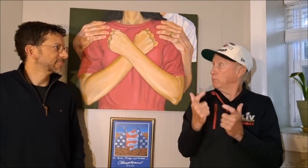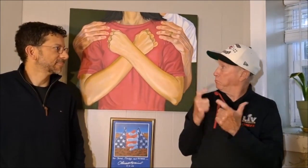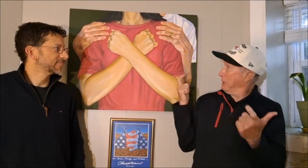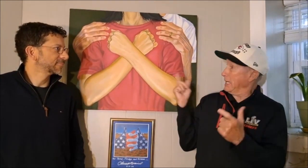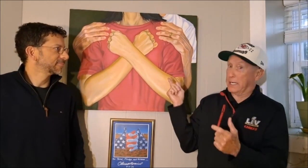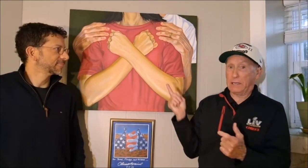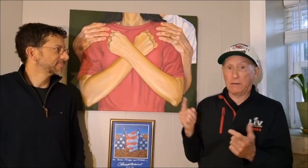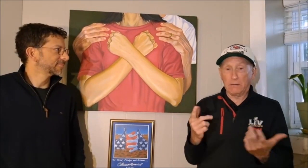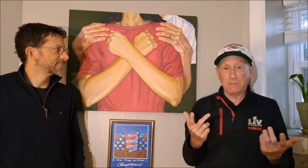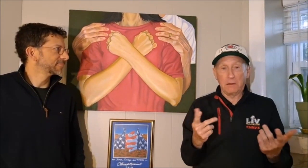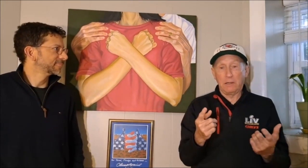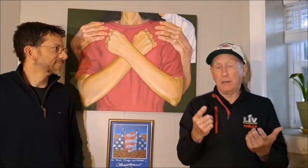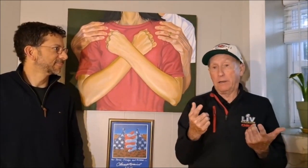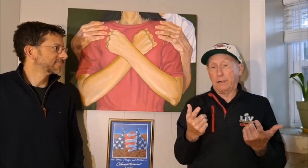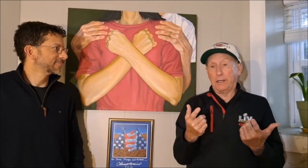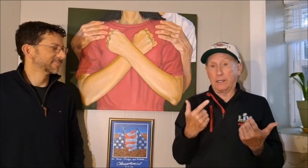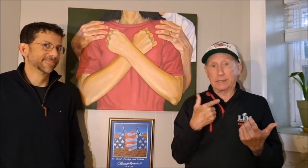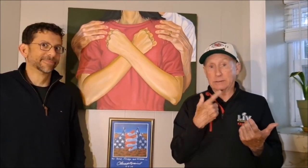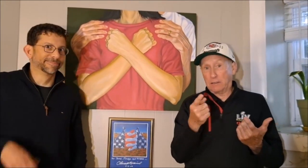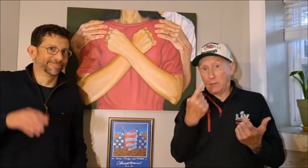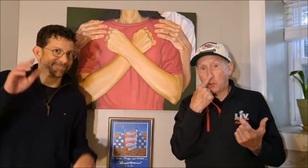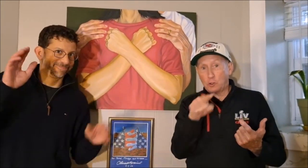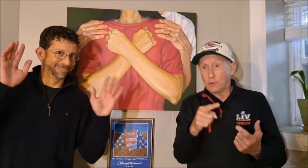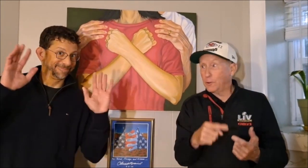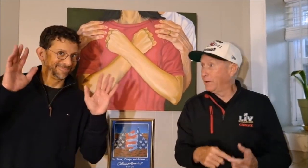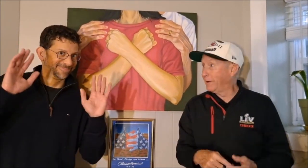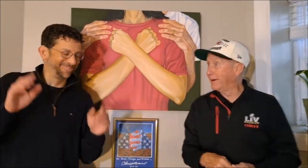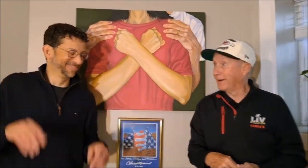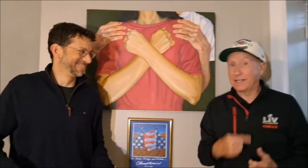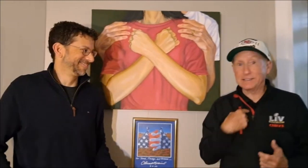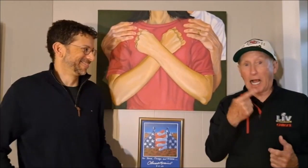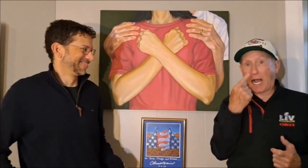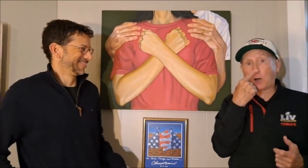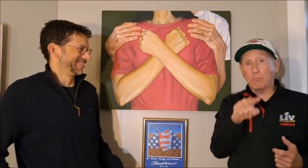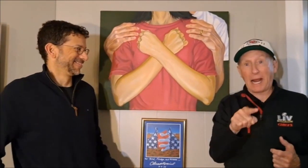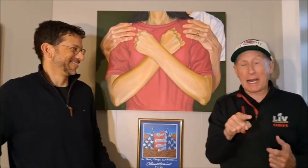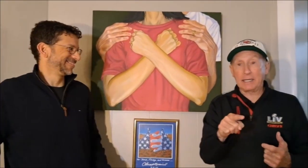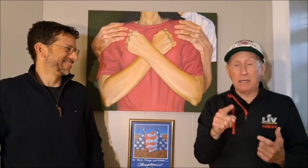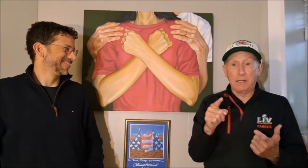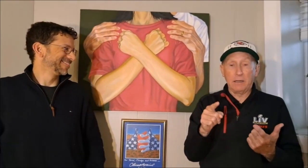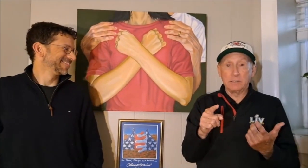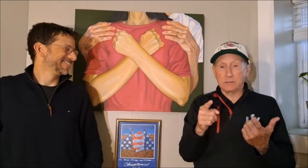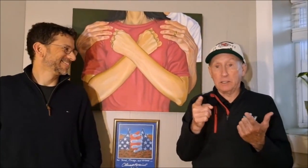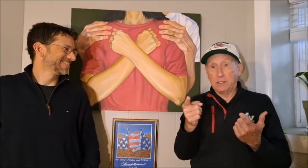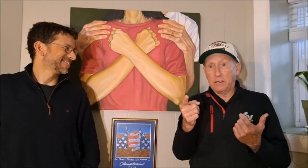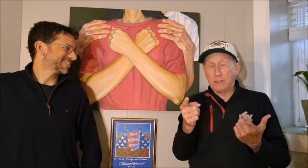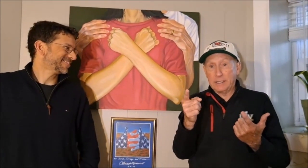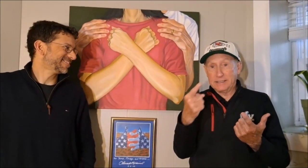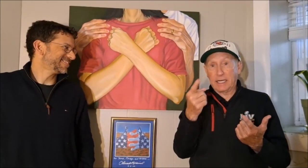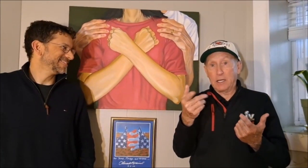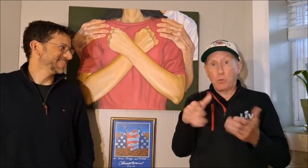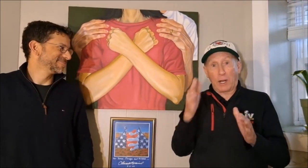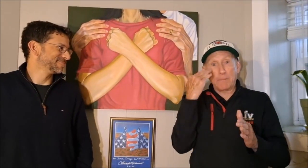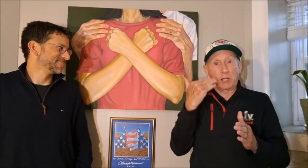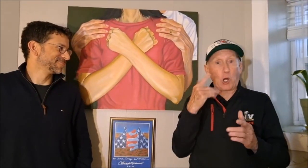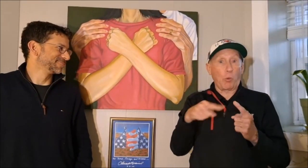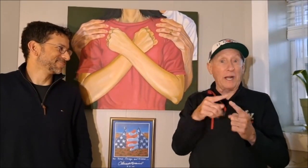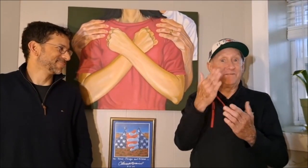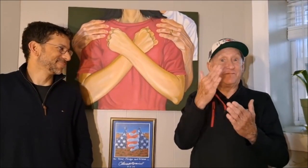B. And I said, I don't mind. And he said, you will let me know when it's